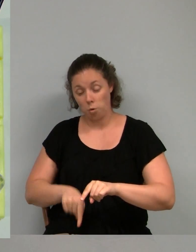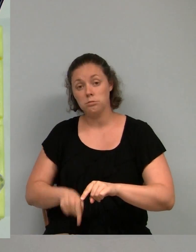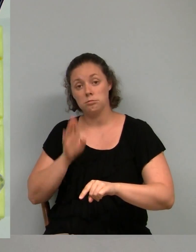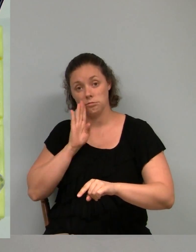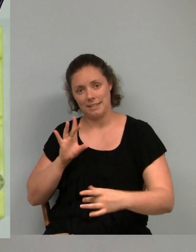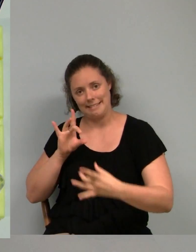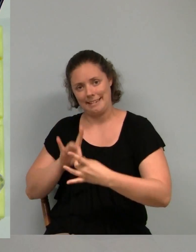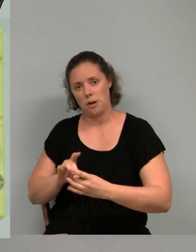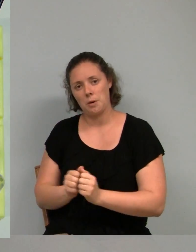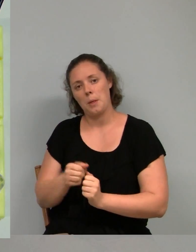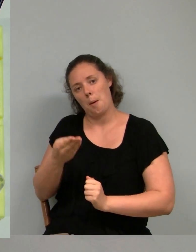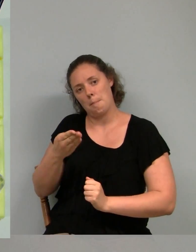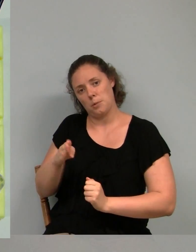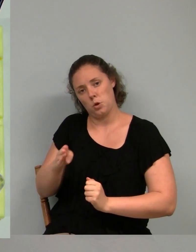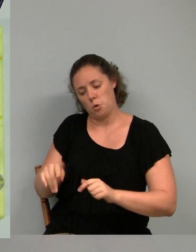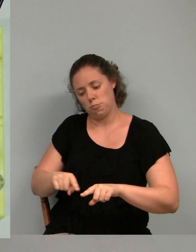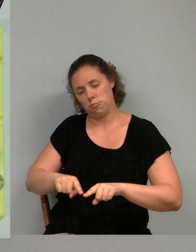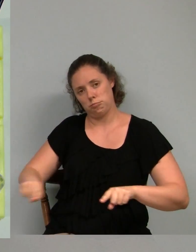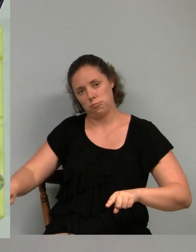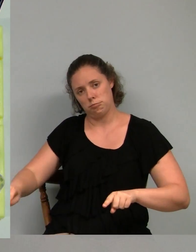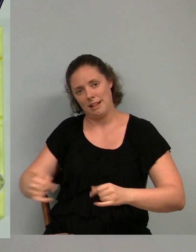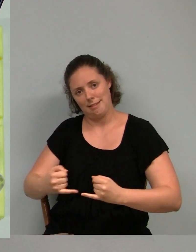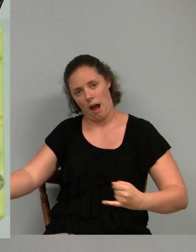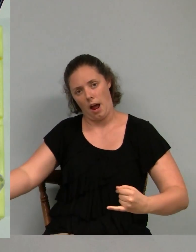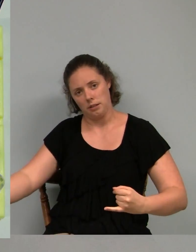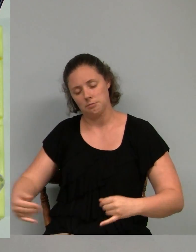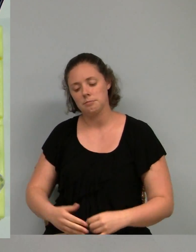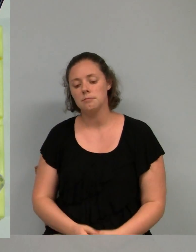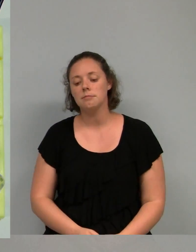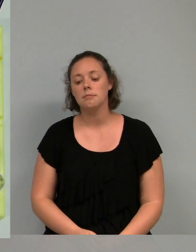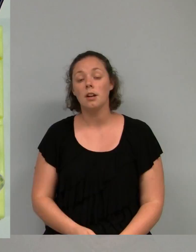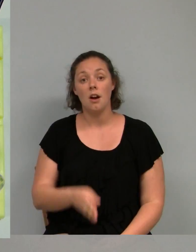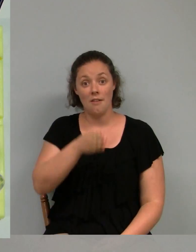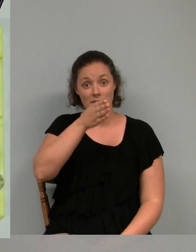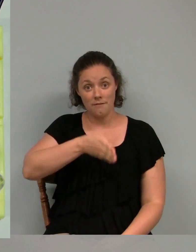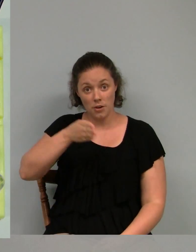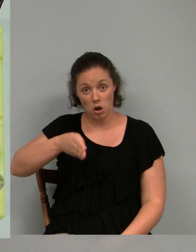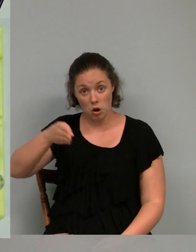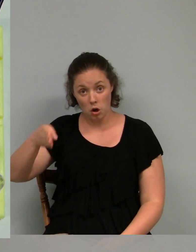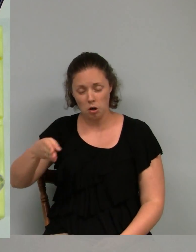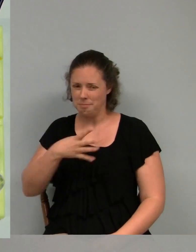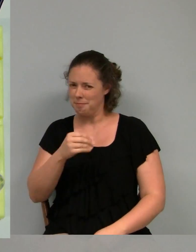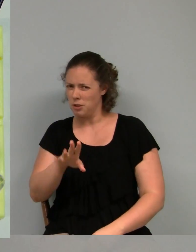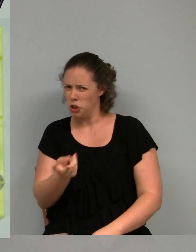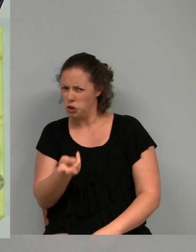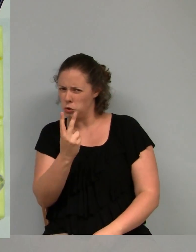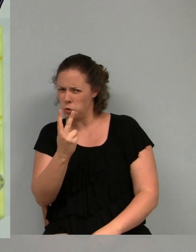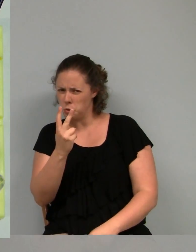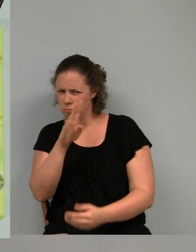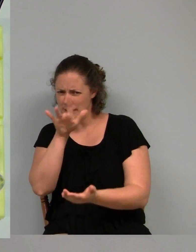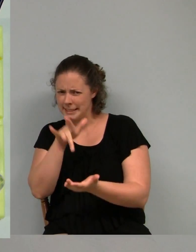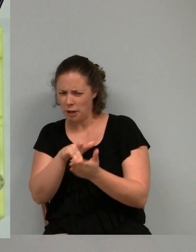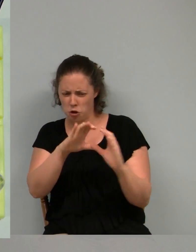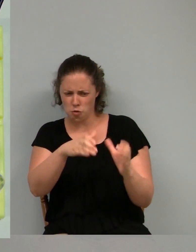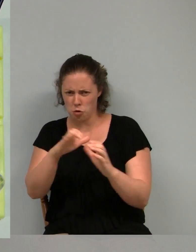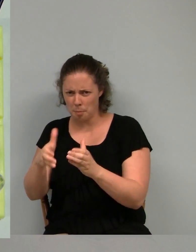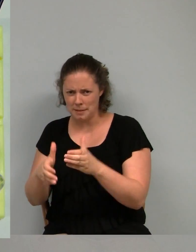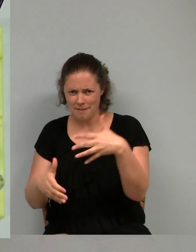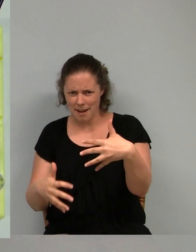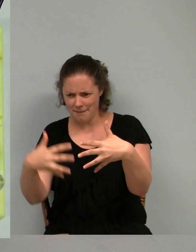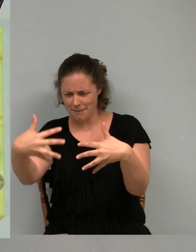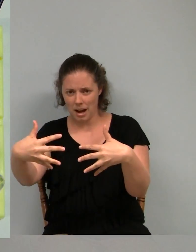blue horizontal line. The vertical rows in the 2 center groups of 5 holes are